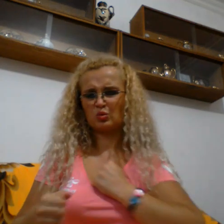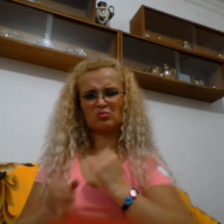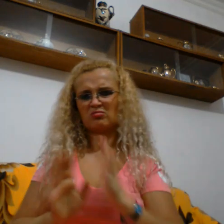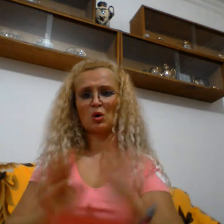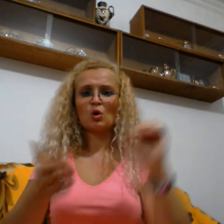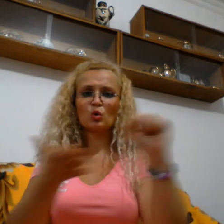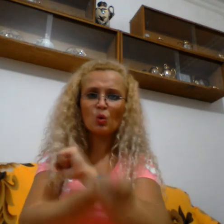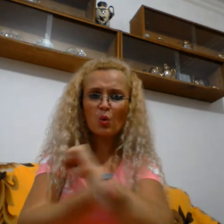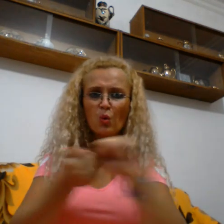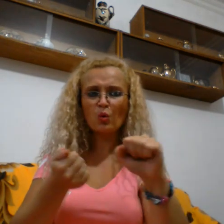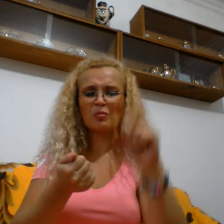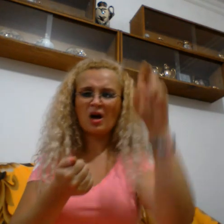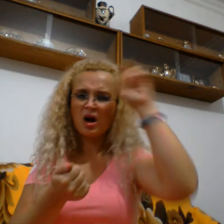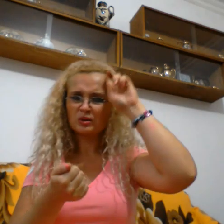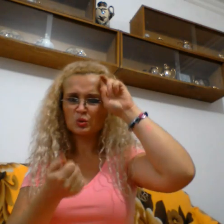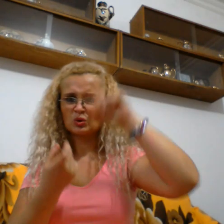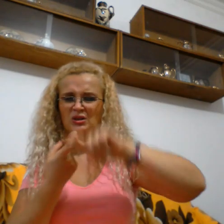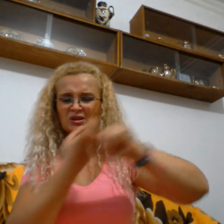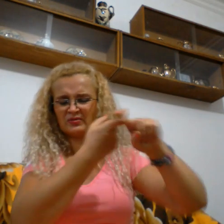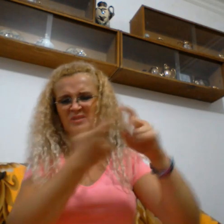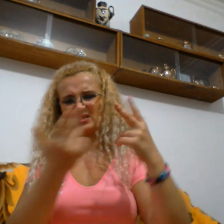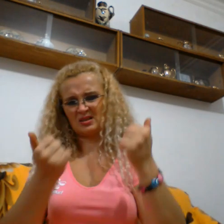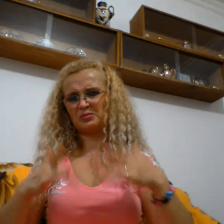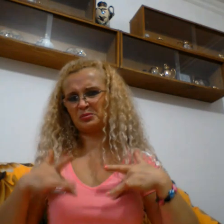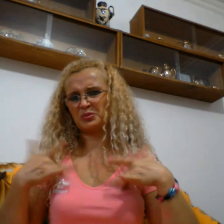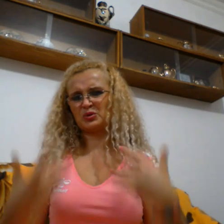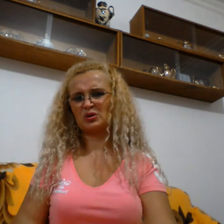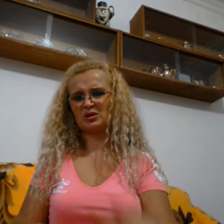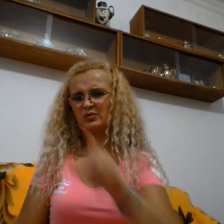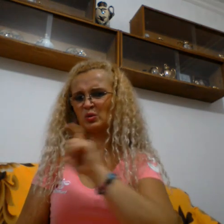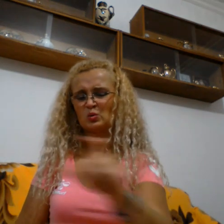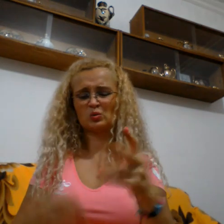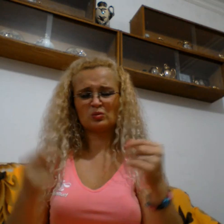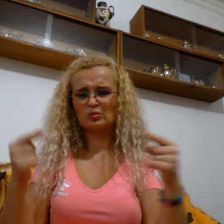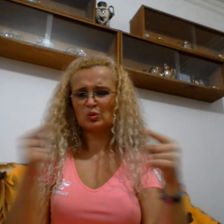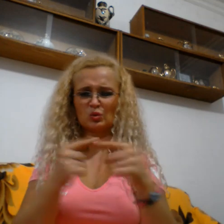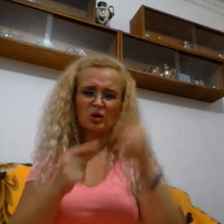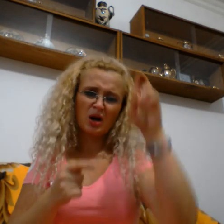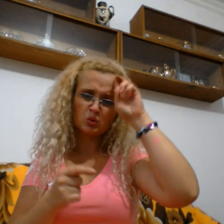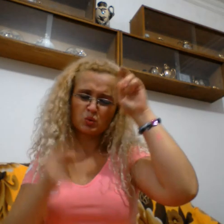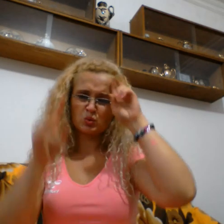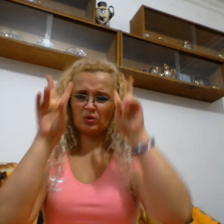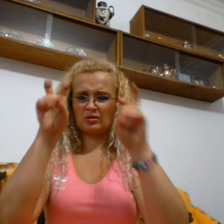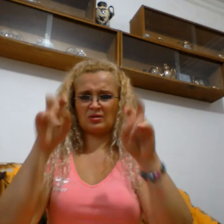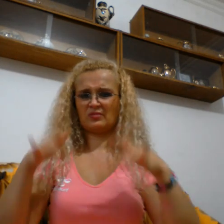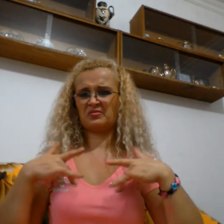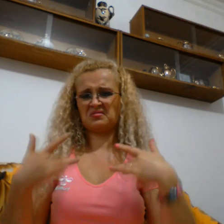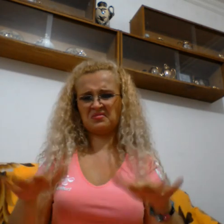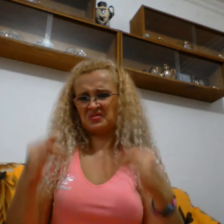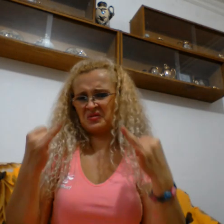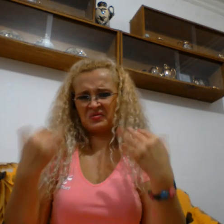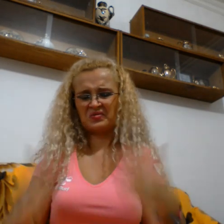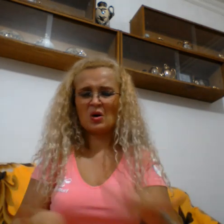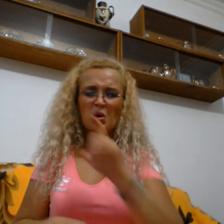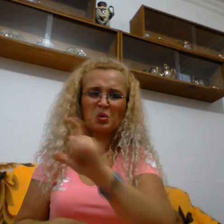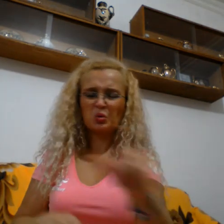As we move towards the end of today's show, a quick programming note for you. This will be our final episode of the Space Station Live,